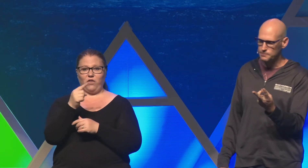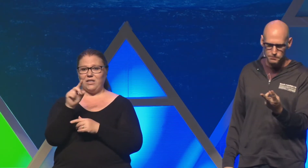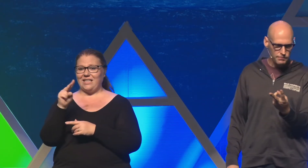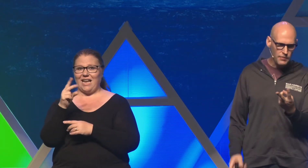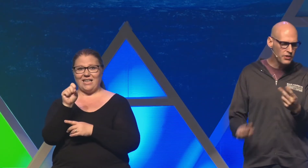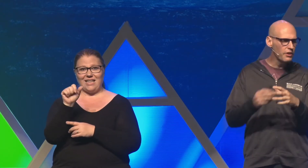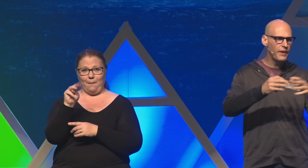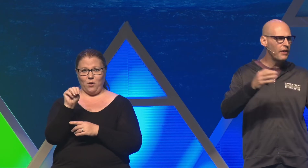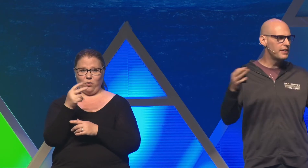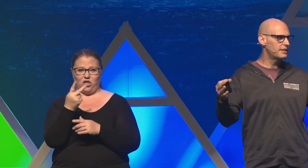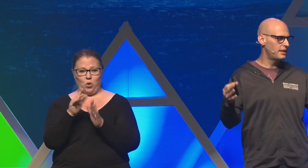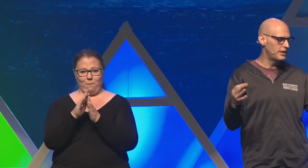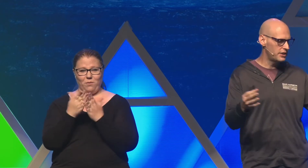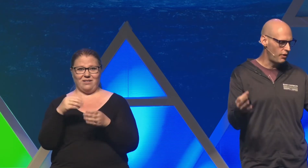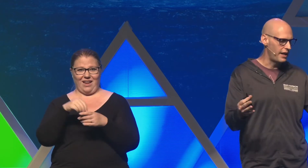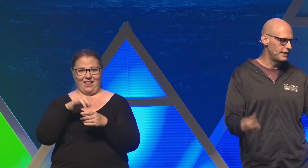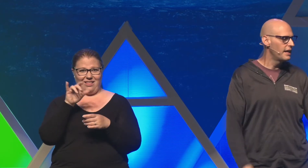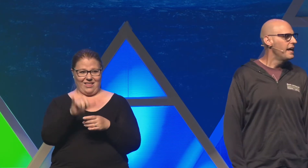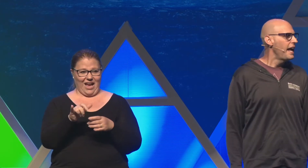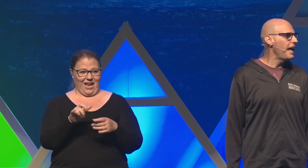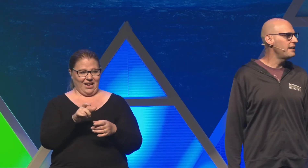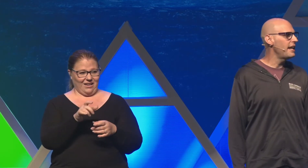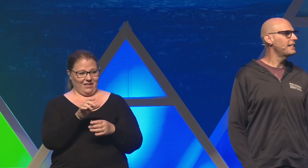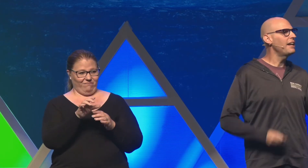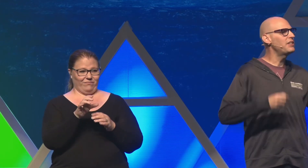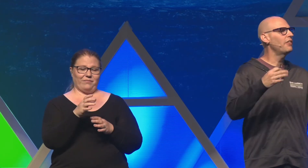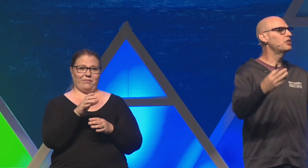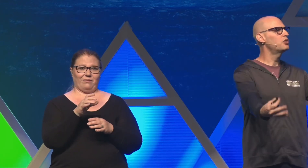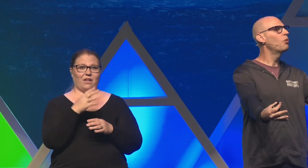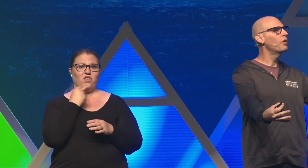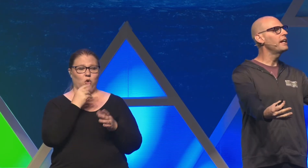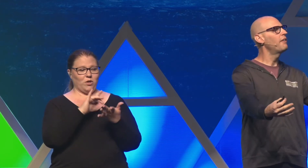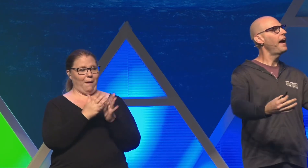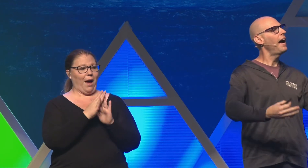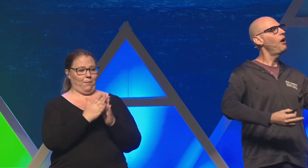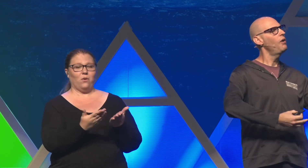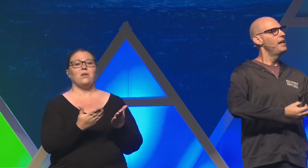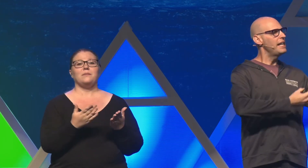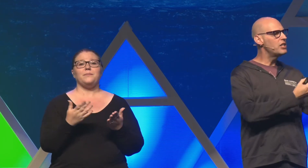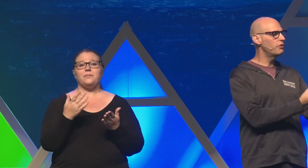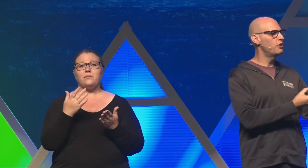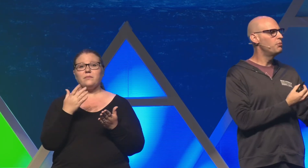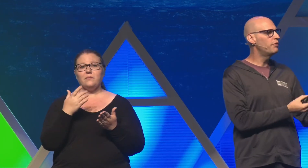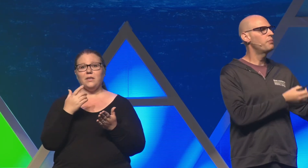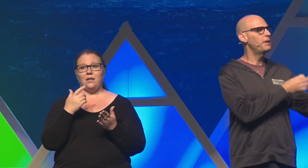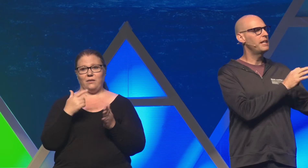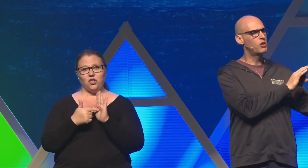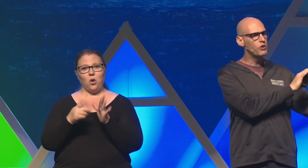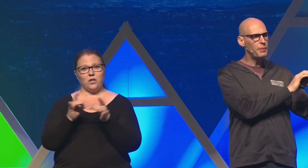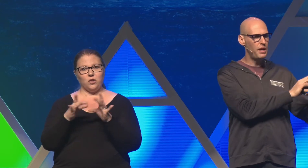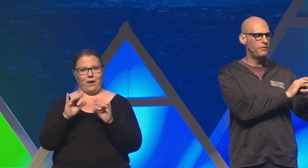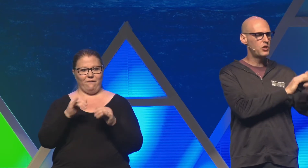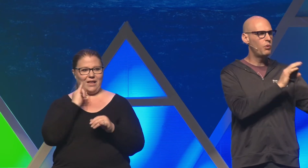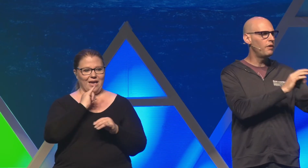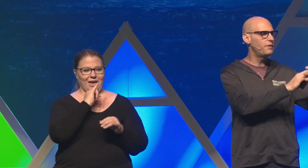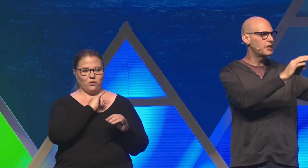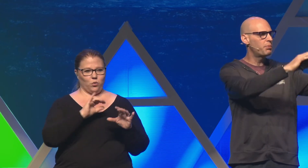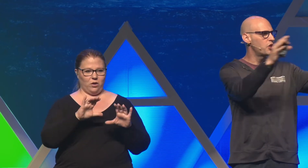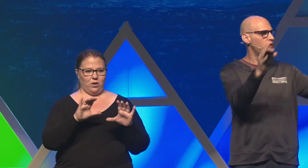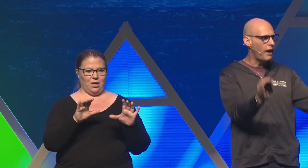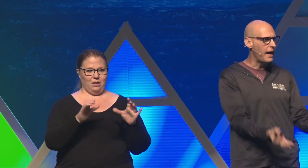books that are found in this collection of writings, and they kind of tell the story of how Israel moved from being a group of